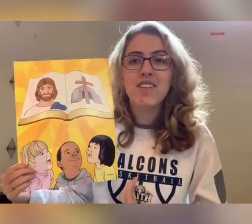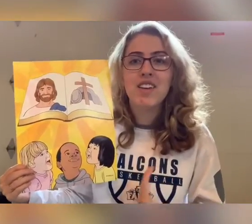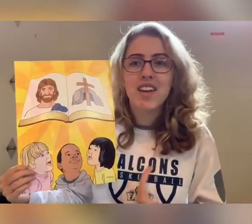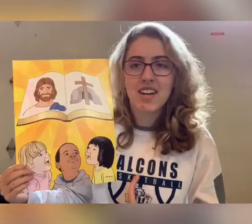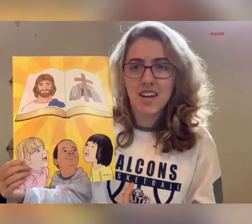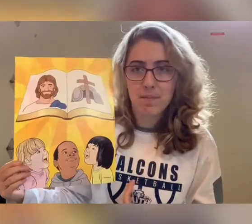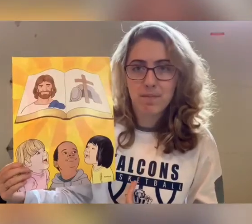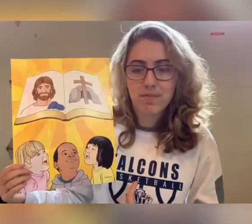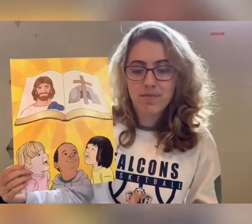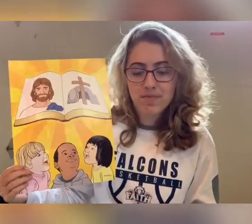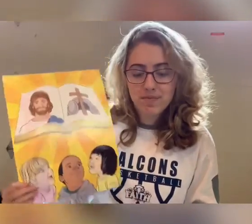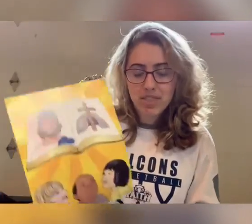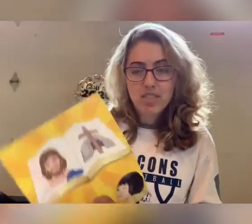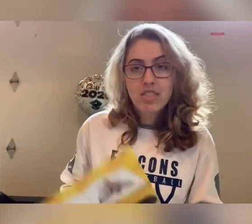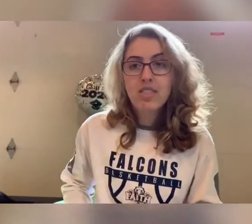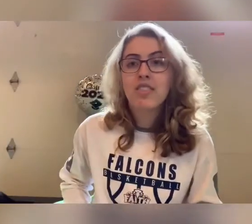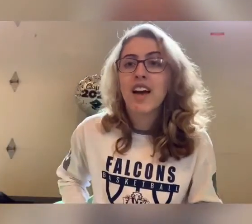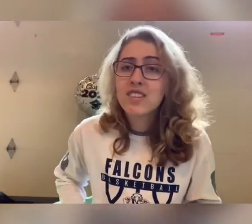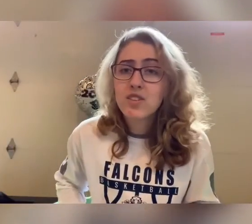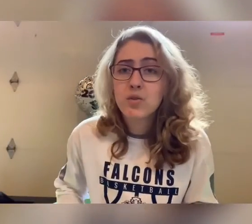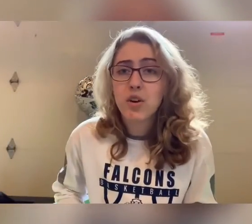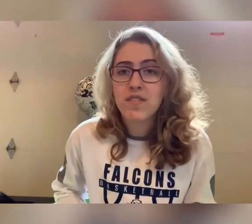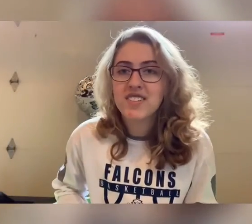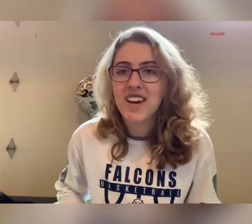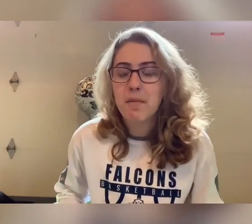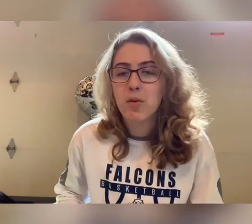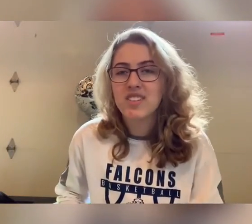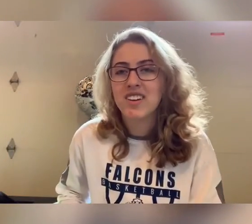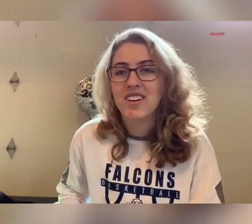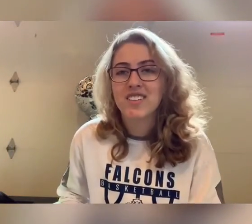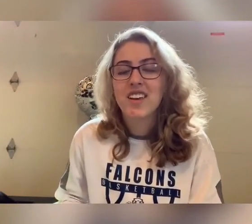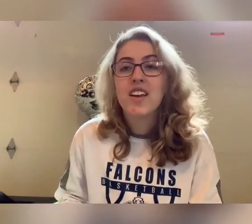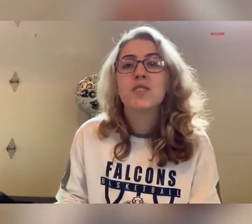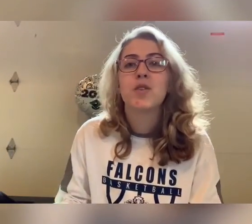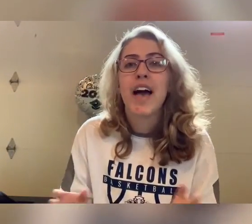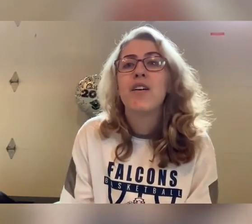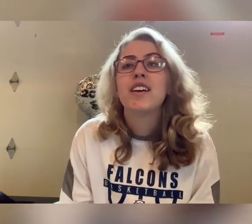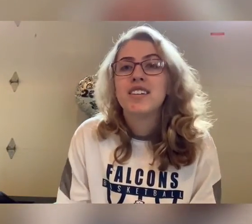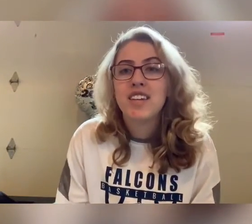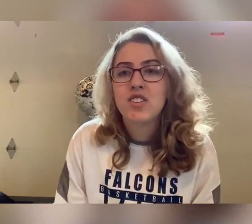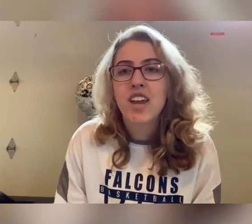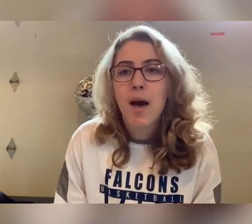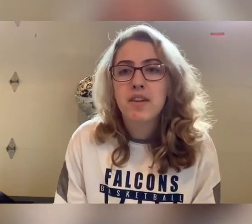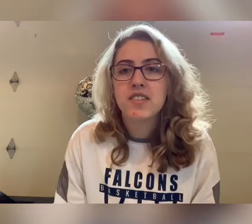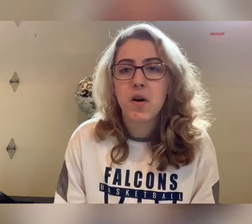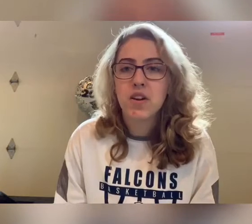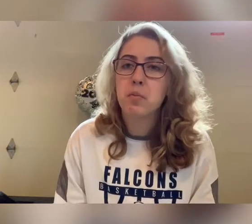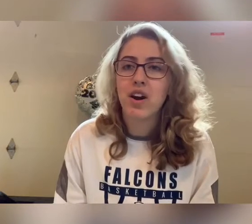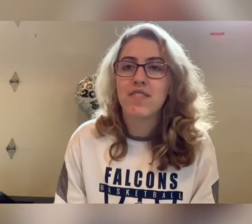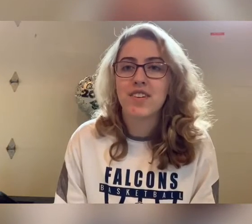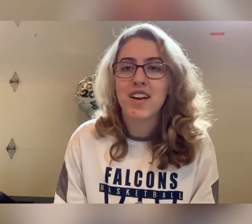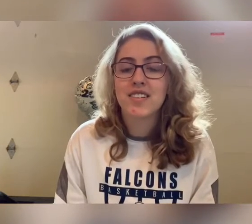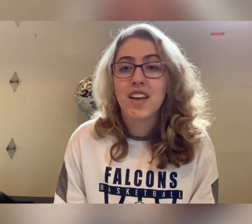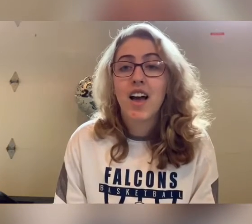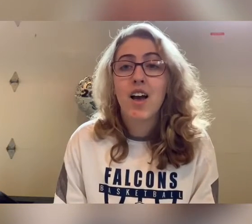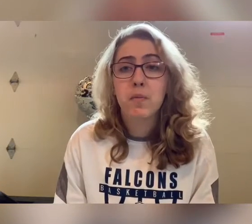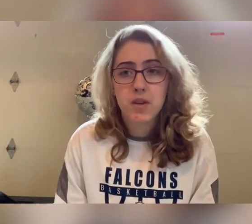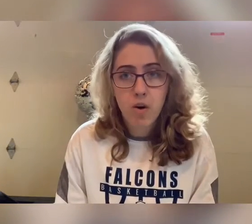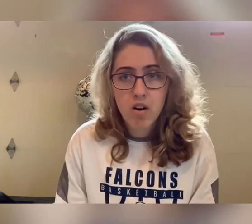in him. That's our story for today, boys and girls. So now, Teacher Gabby is going to pray for us. I hope that you all